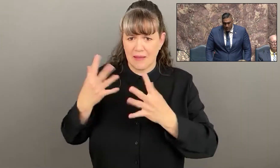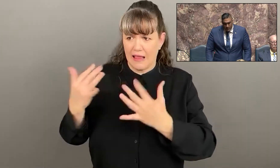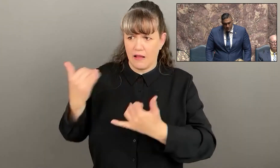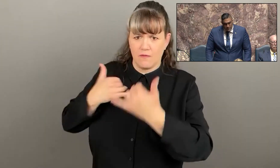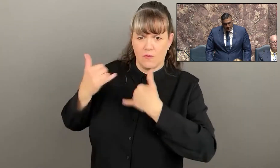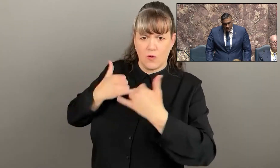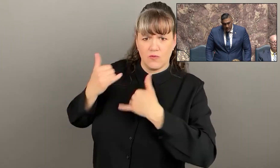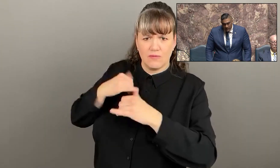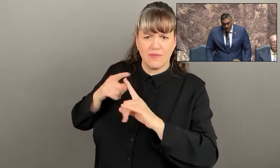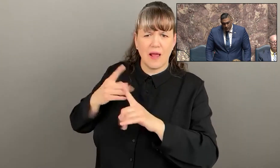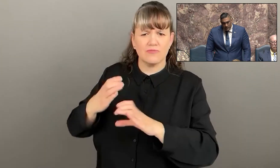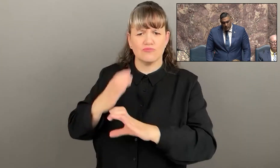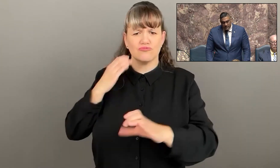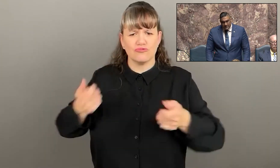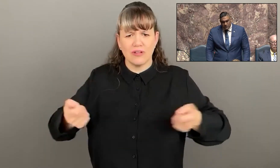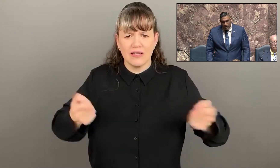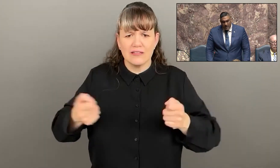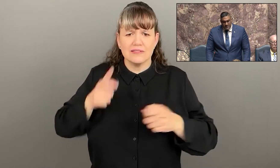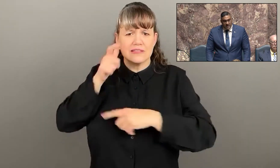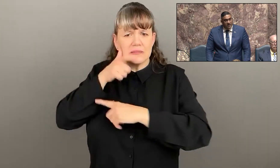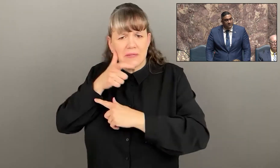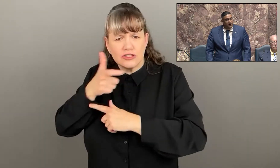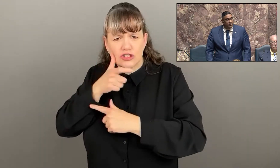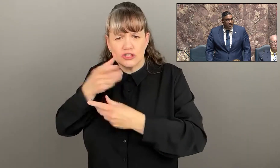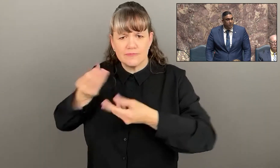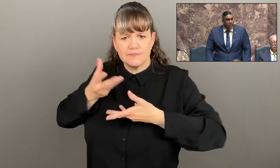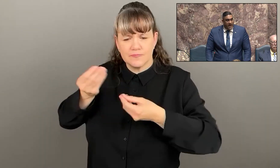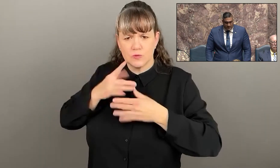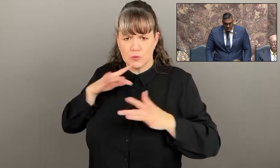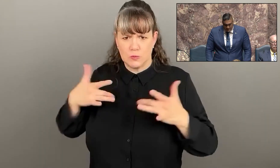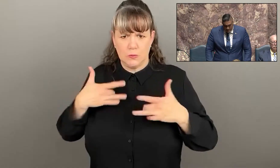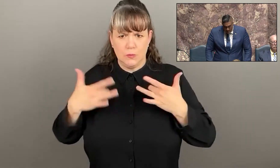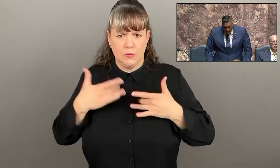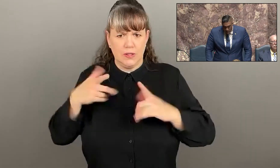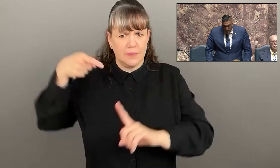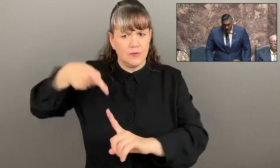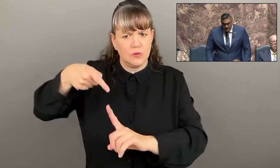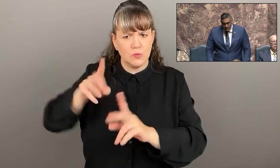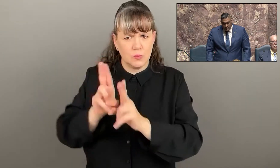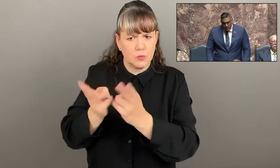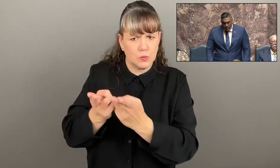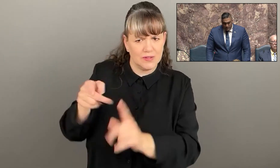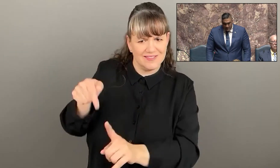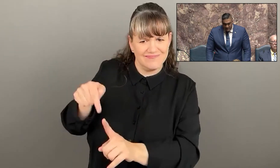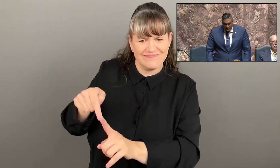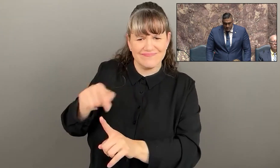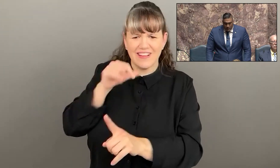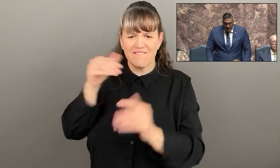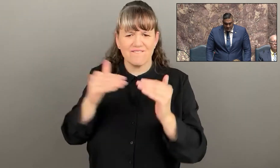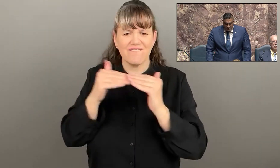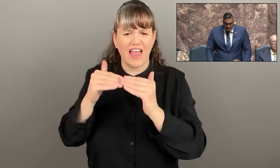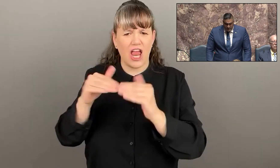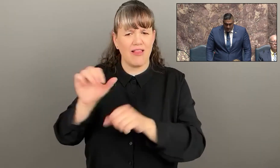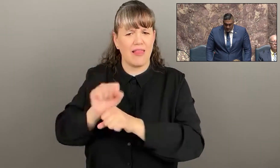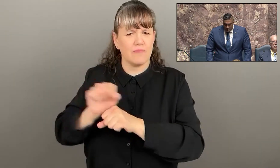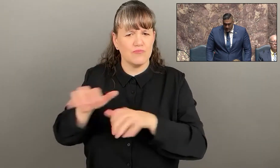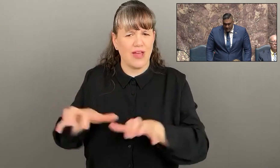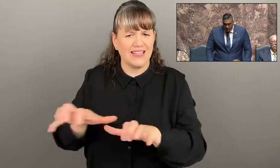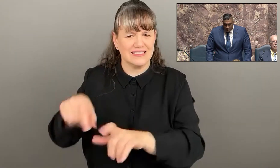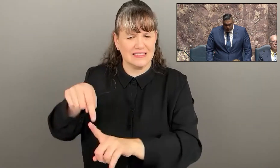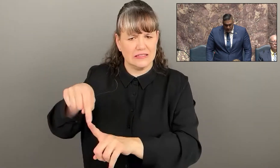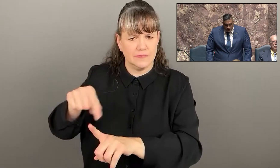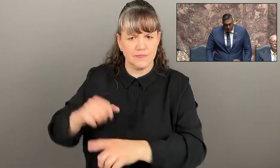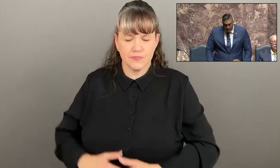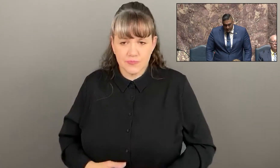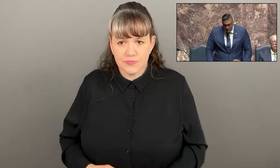union's operations, including what they describe as unfair labour practices. While I do not believe this rises to the